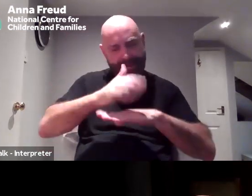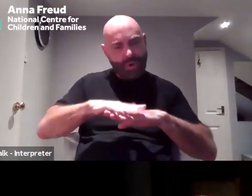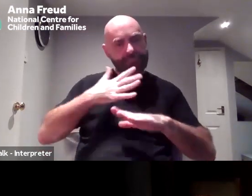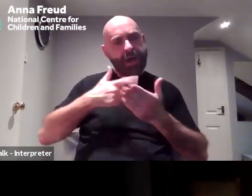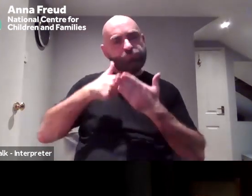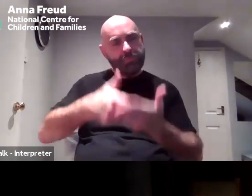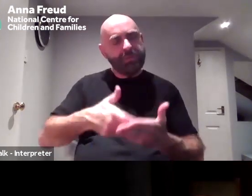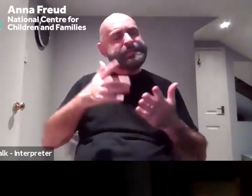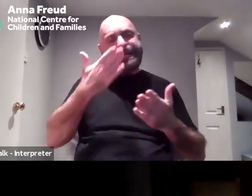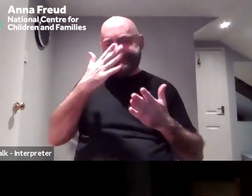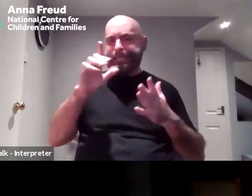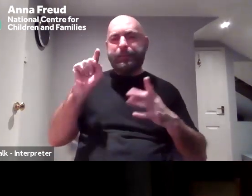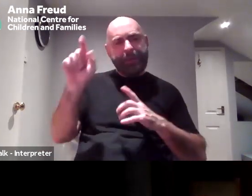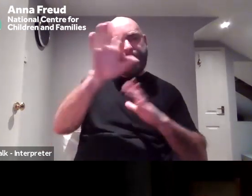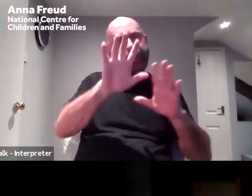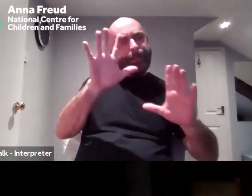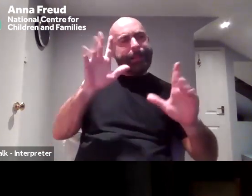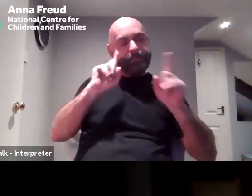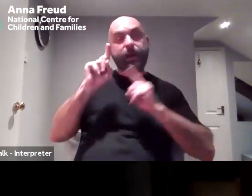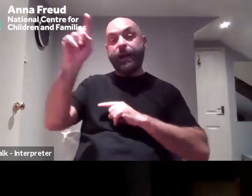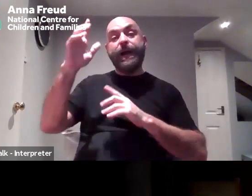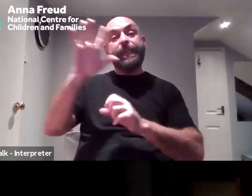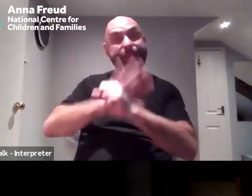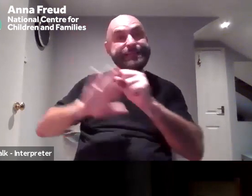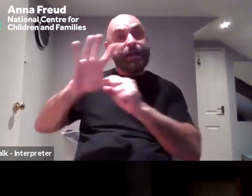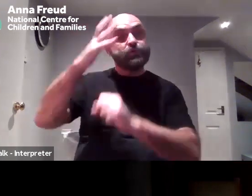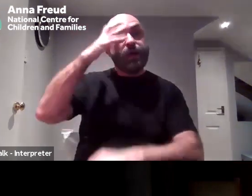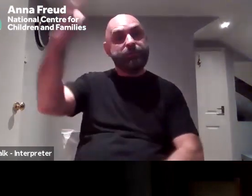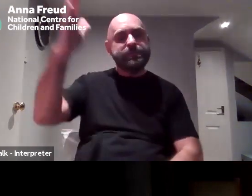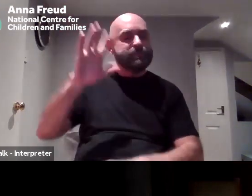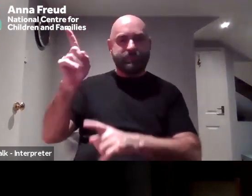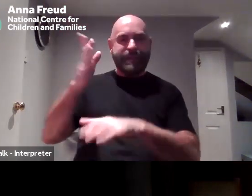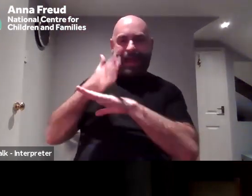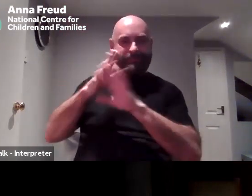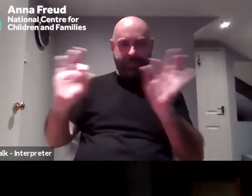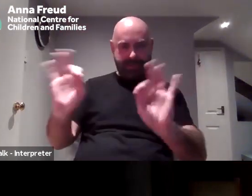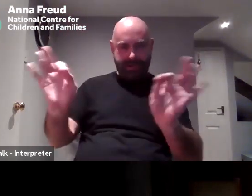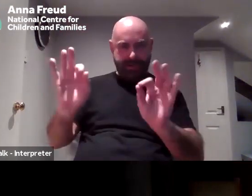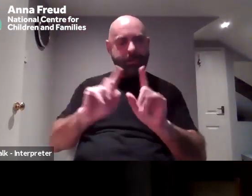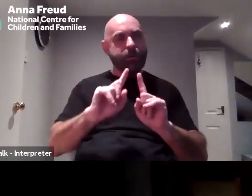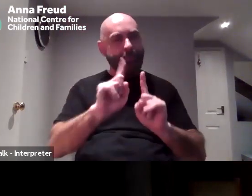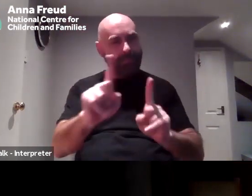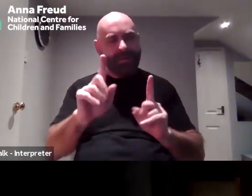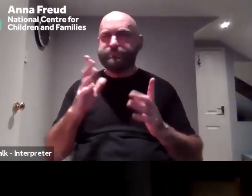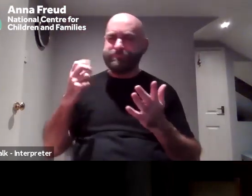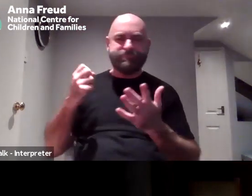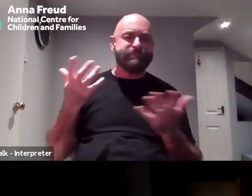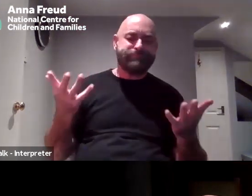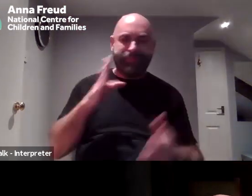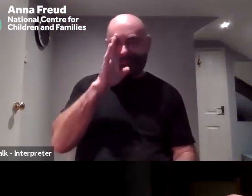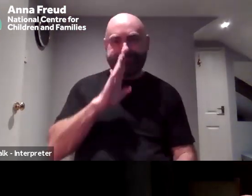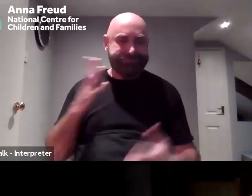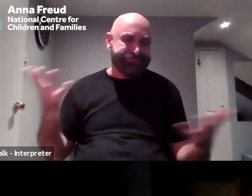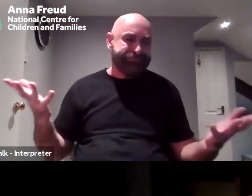recommendations. So the fact that the national government is not acting on it is regrettable and